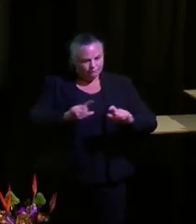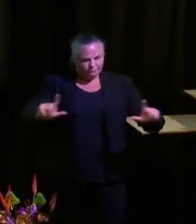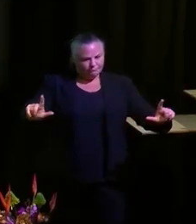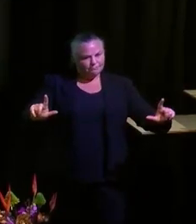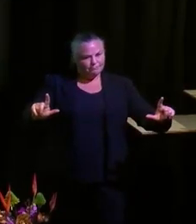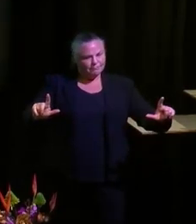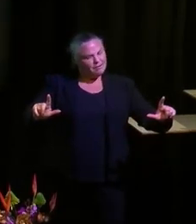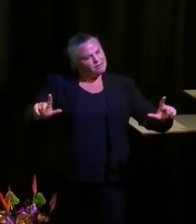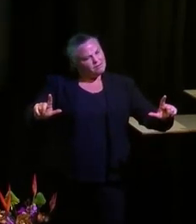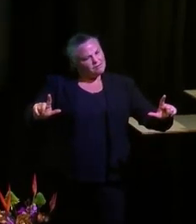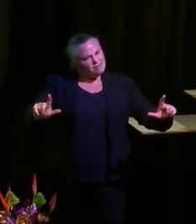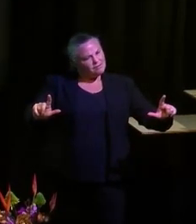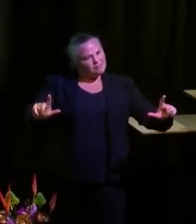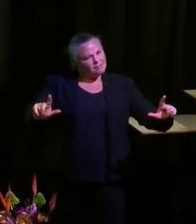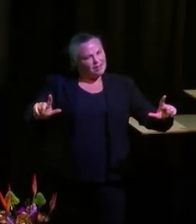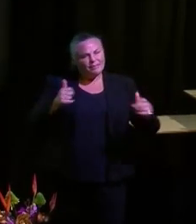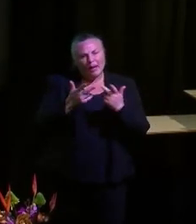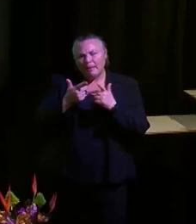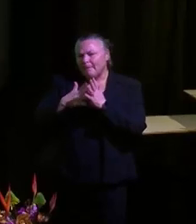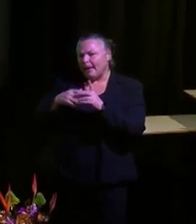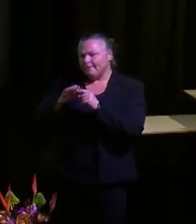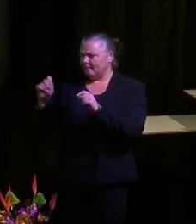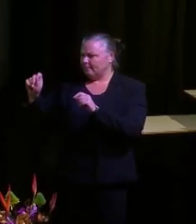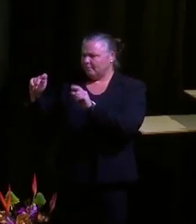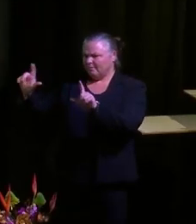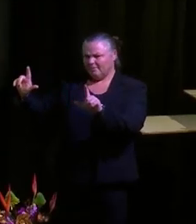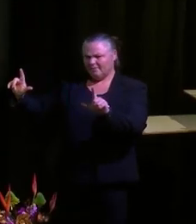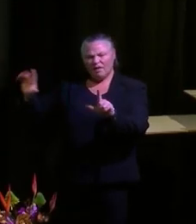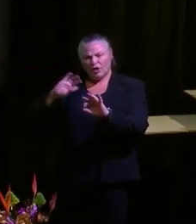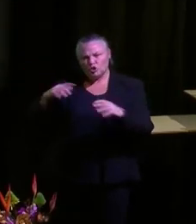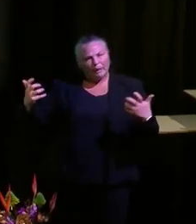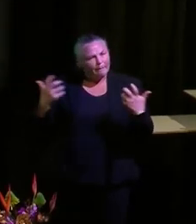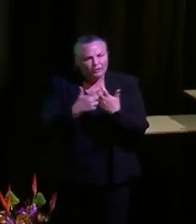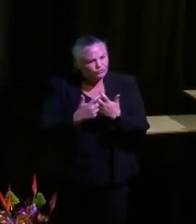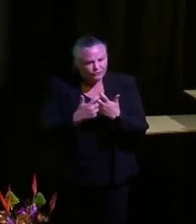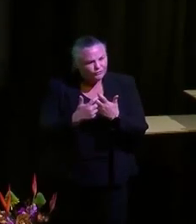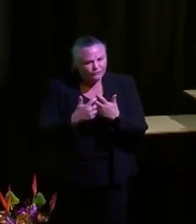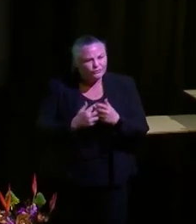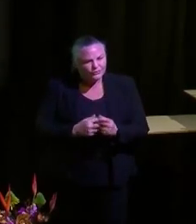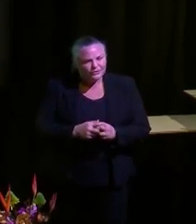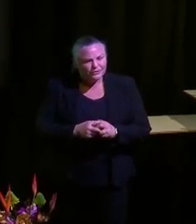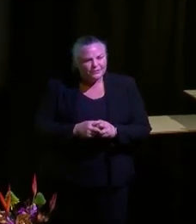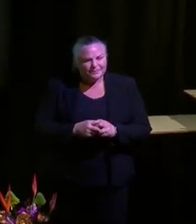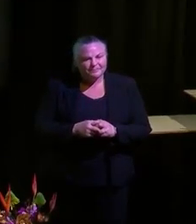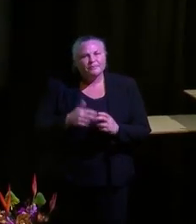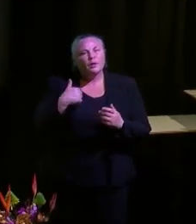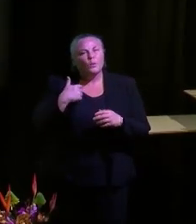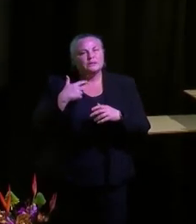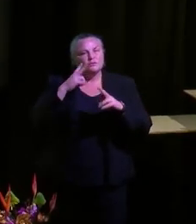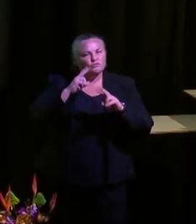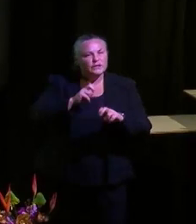quite fit. And I think that's the whole thing is, and I was just reading up then about Haddon and about